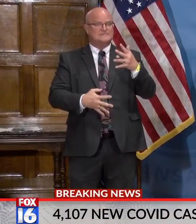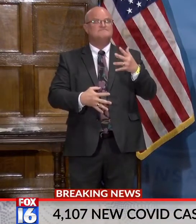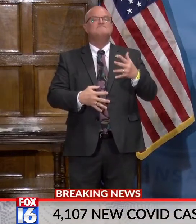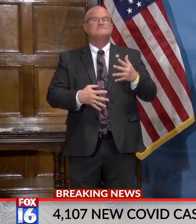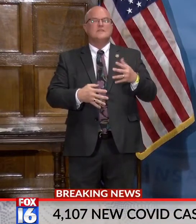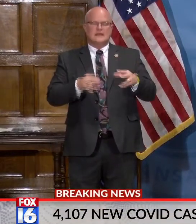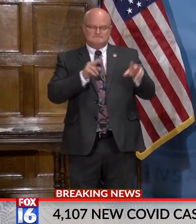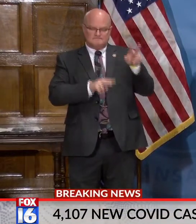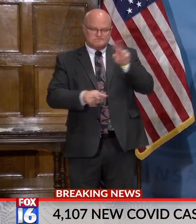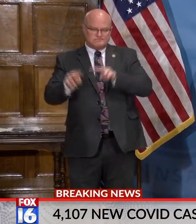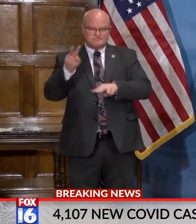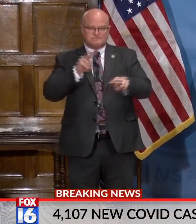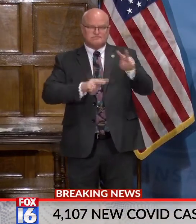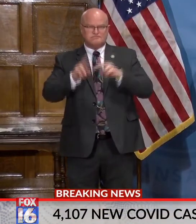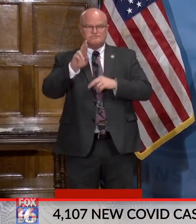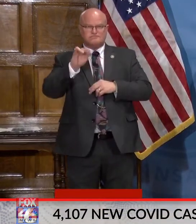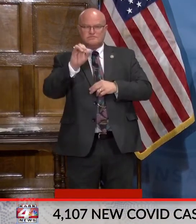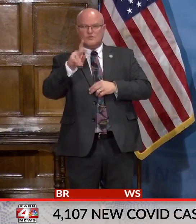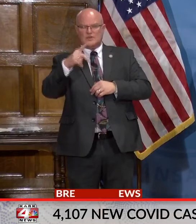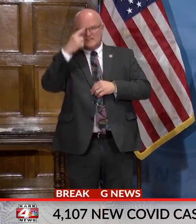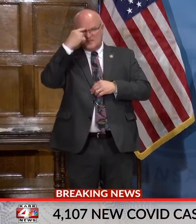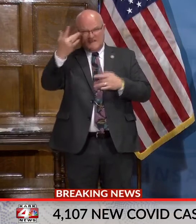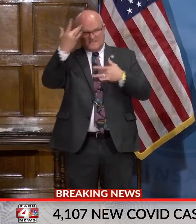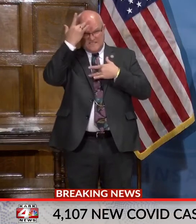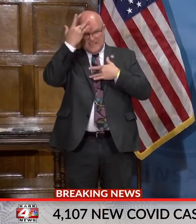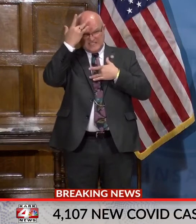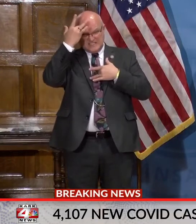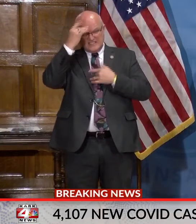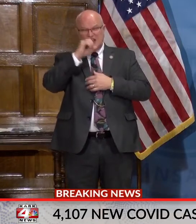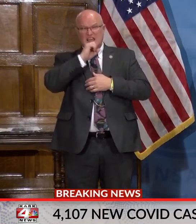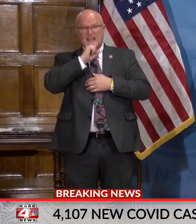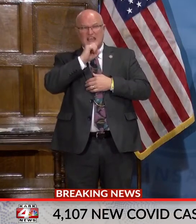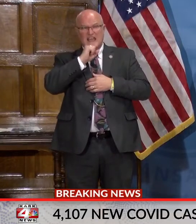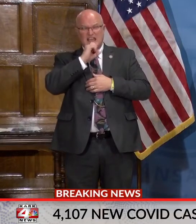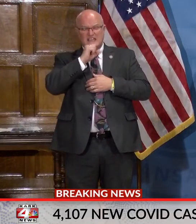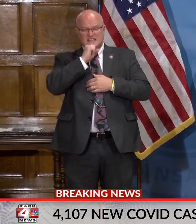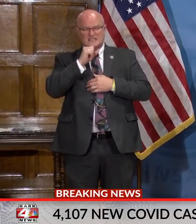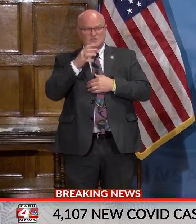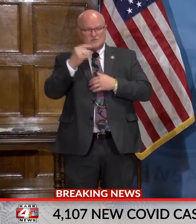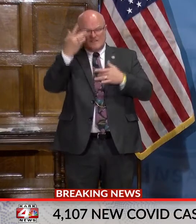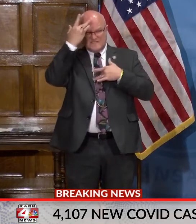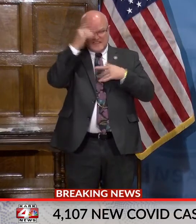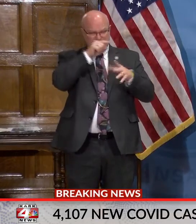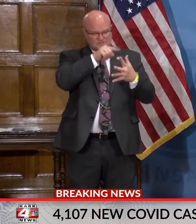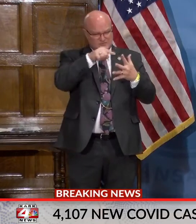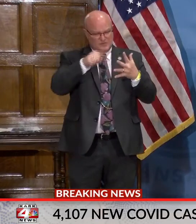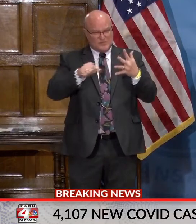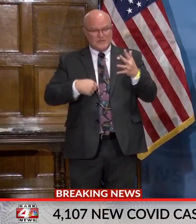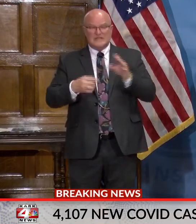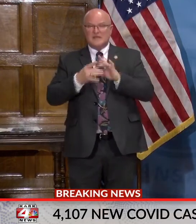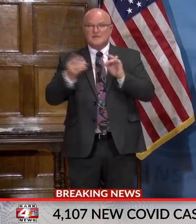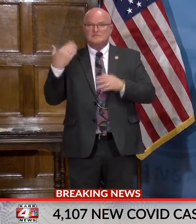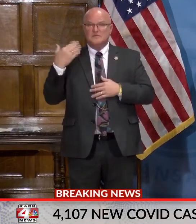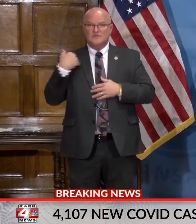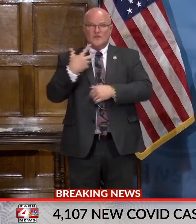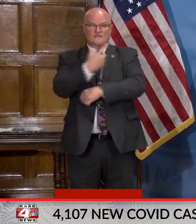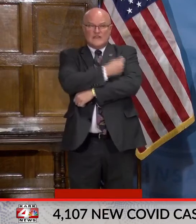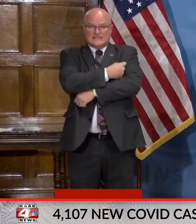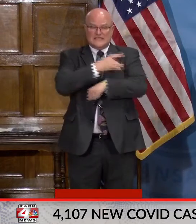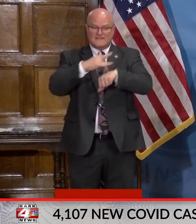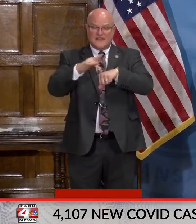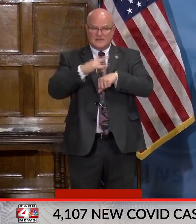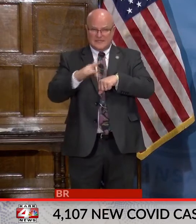looked at risk factors for infection, ages in which individuals were infected, and as I mentioned before, vaccine